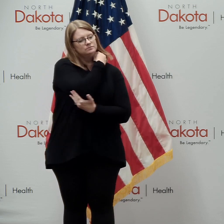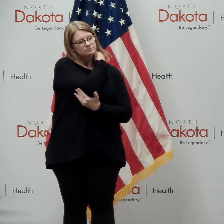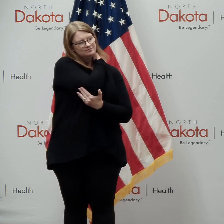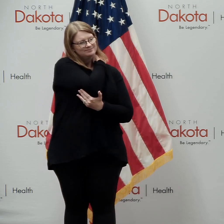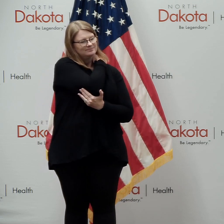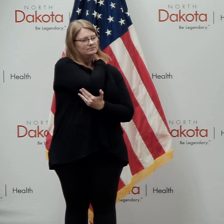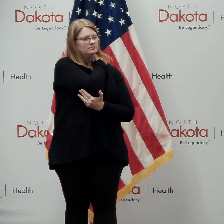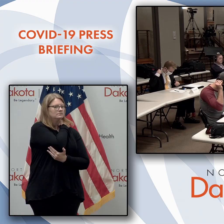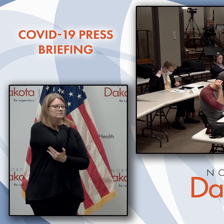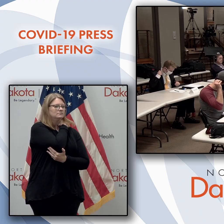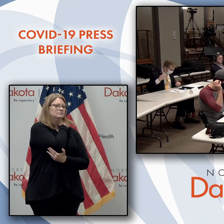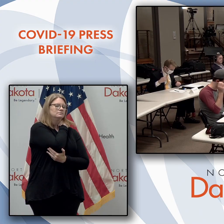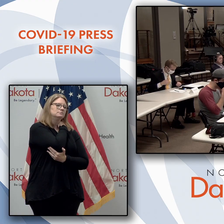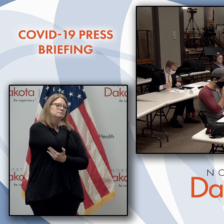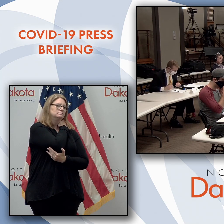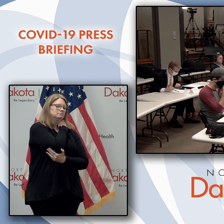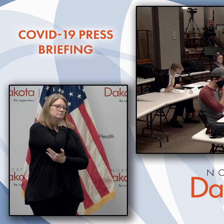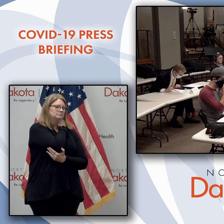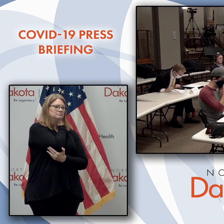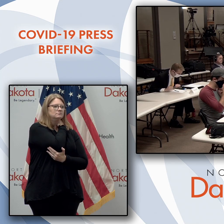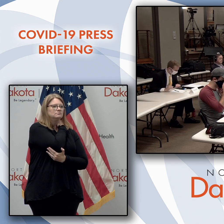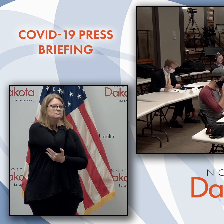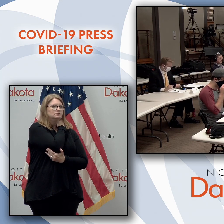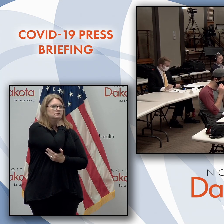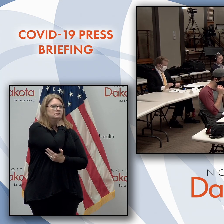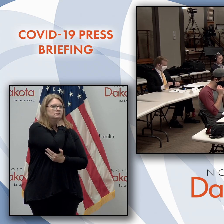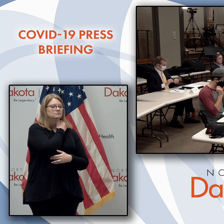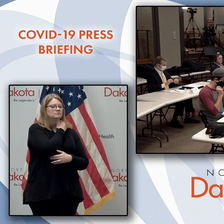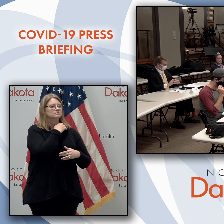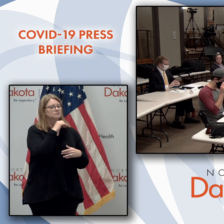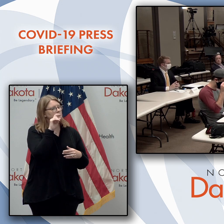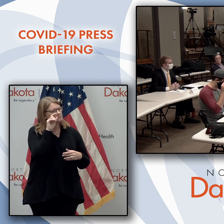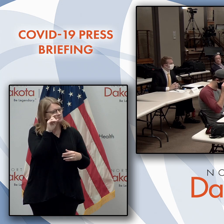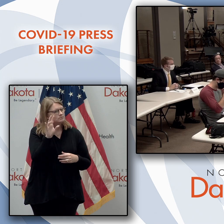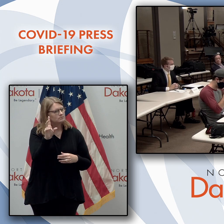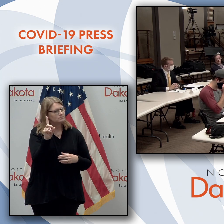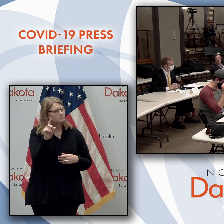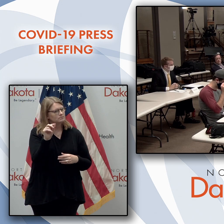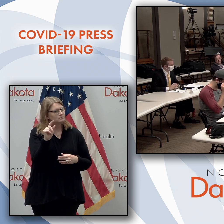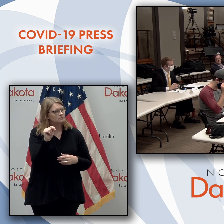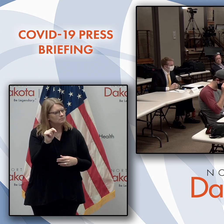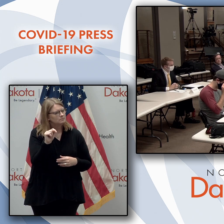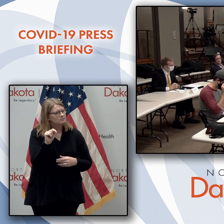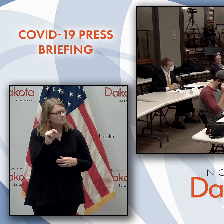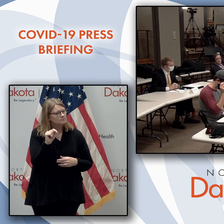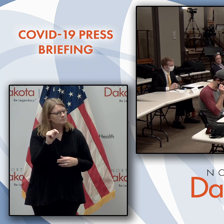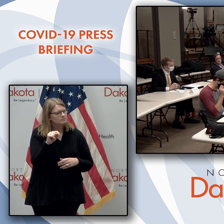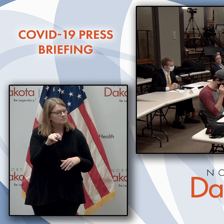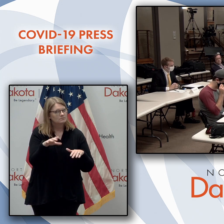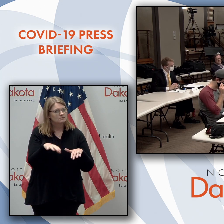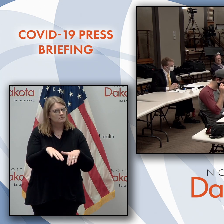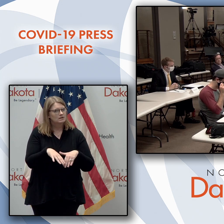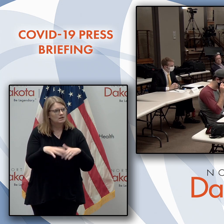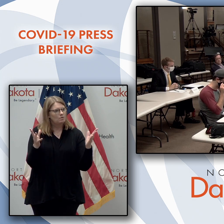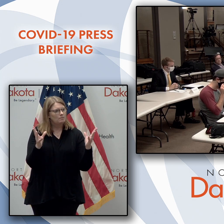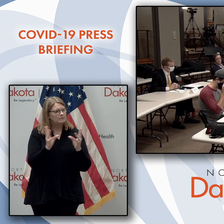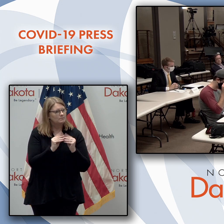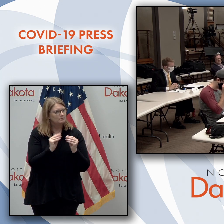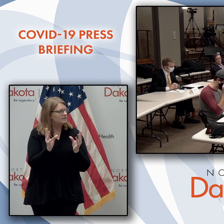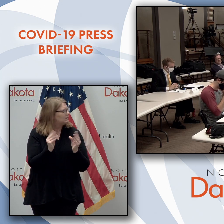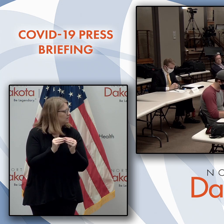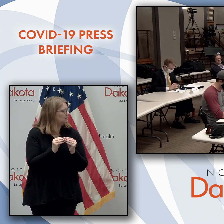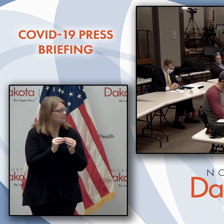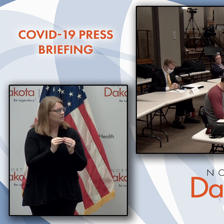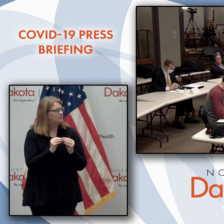Governor, a couple of days ago, the Department of Transportation had a open public meeting on